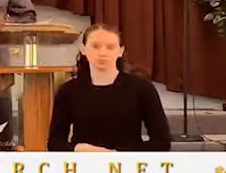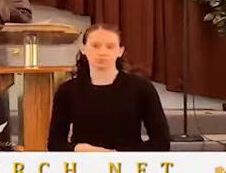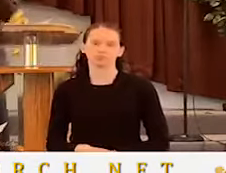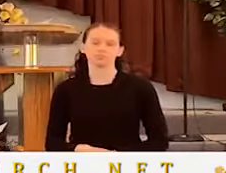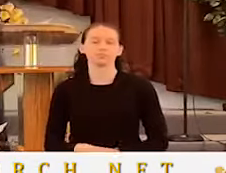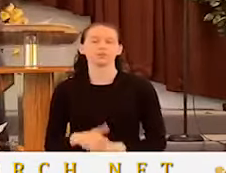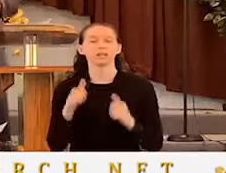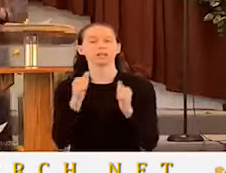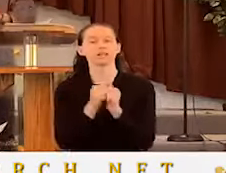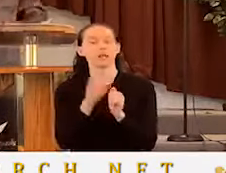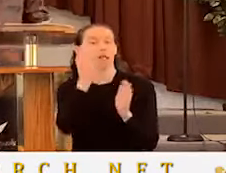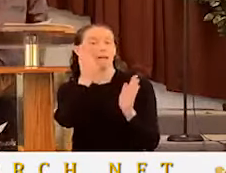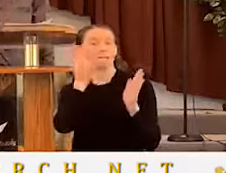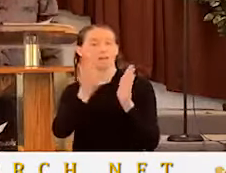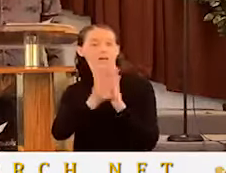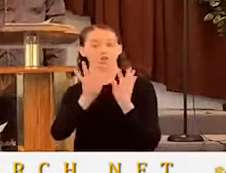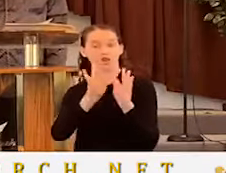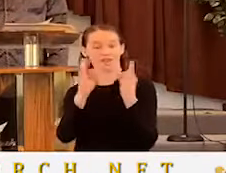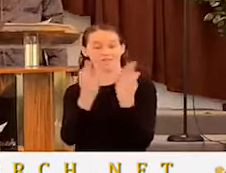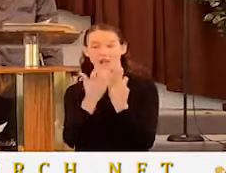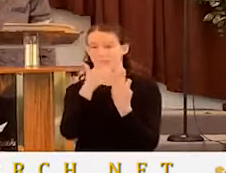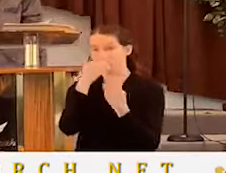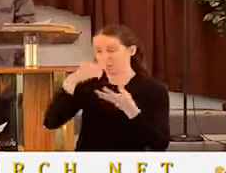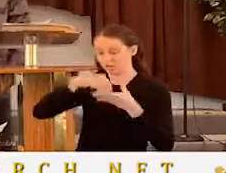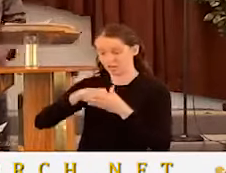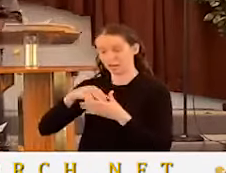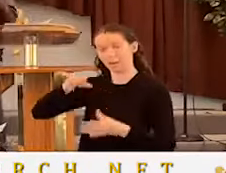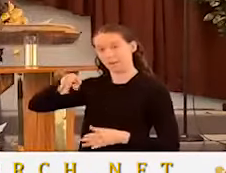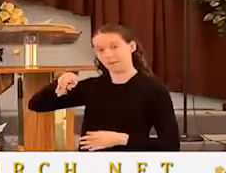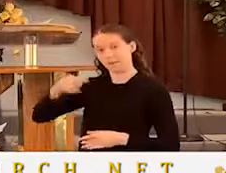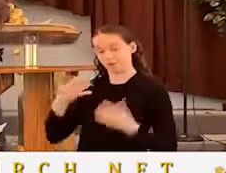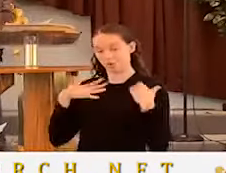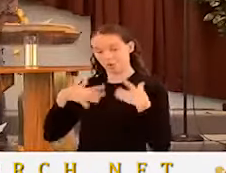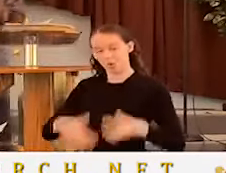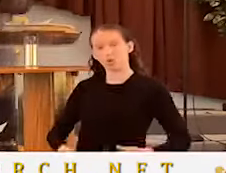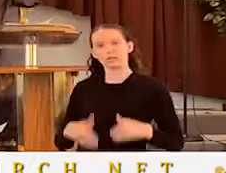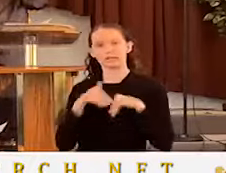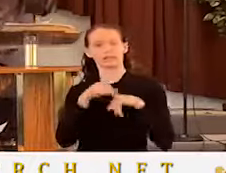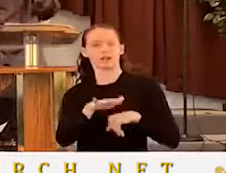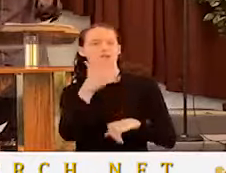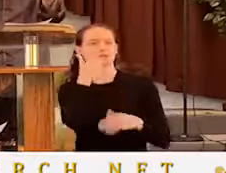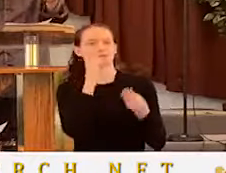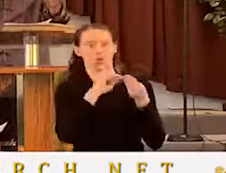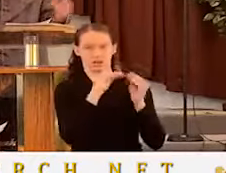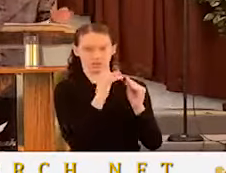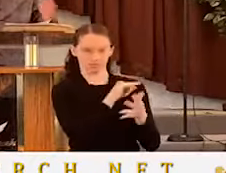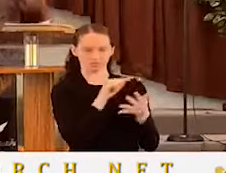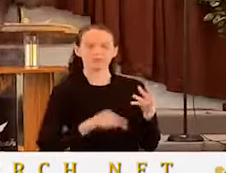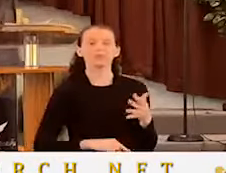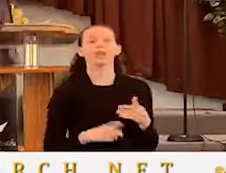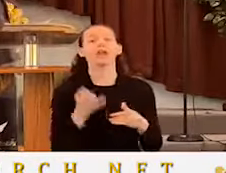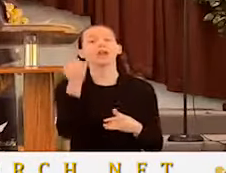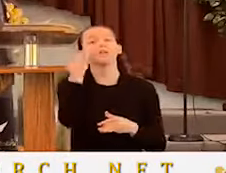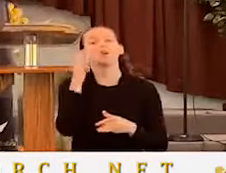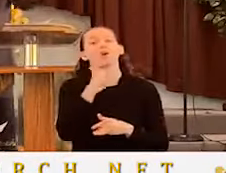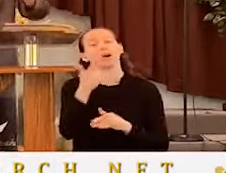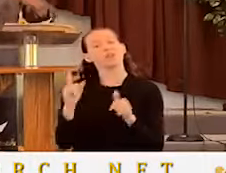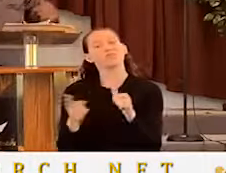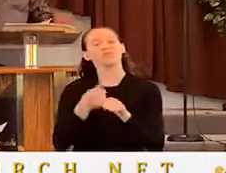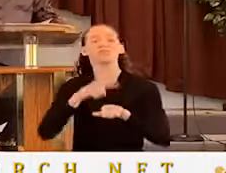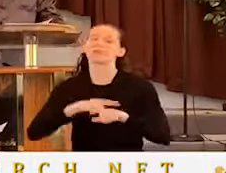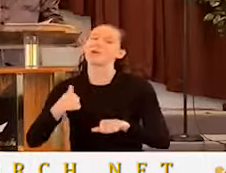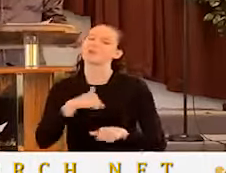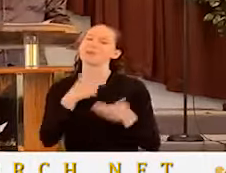813-548-6507. Text a picture of your family watching in their PJs to that number. If you're watching us for the very first time,